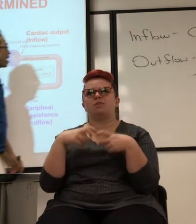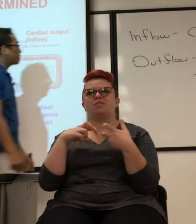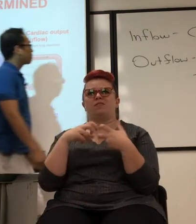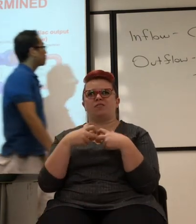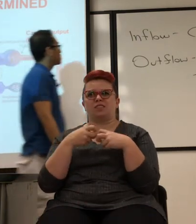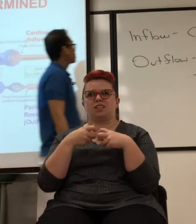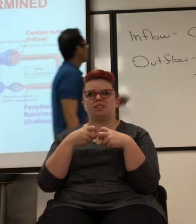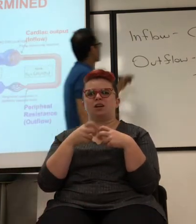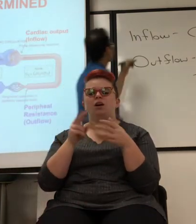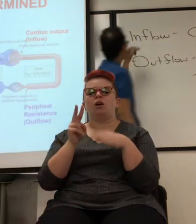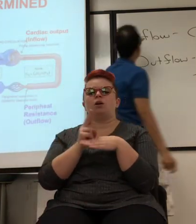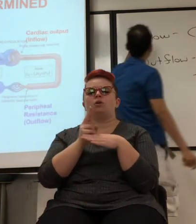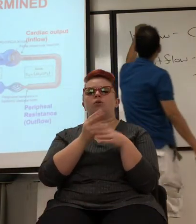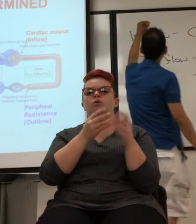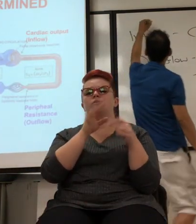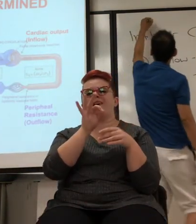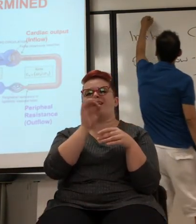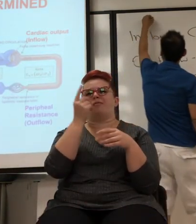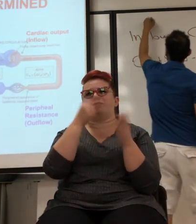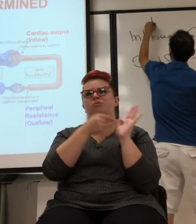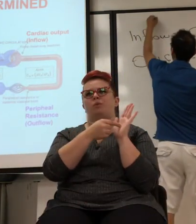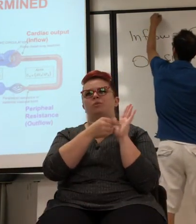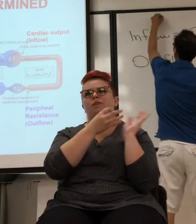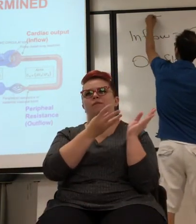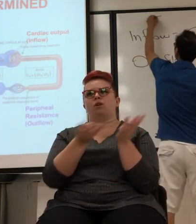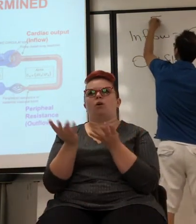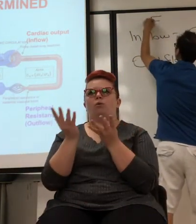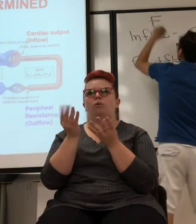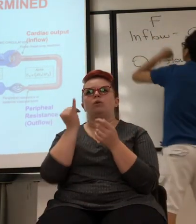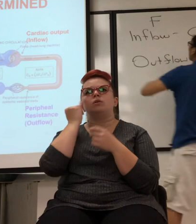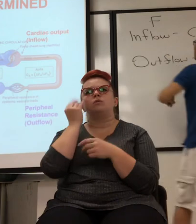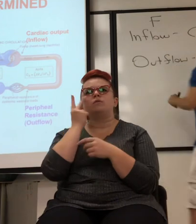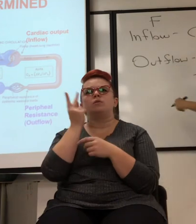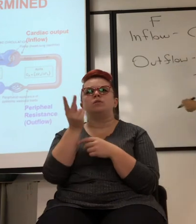symbolized by F. So if you see the term in your studies,